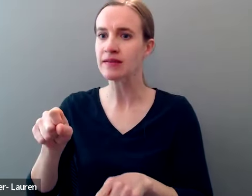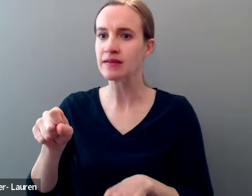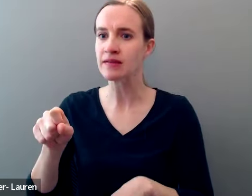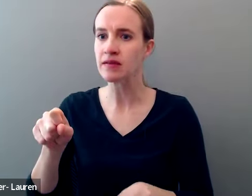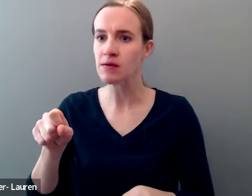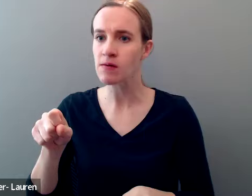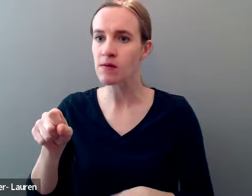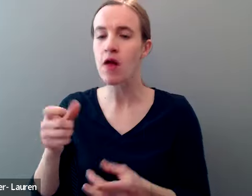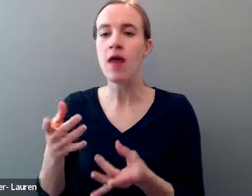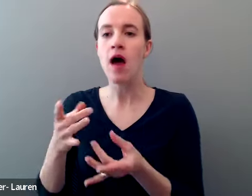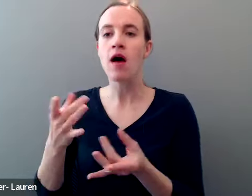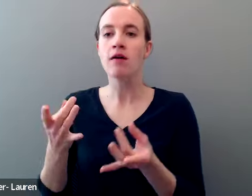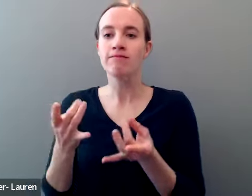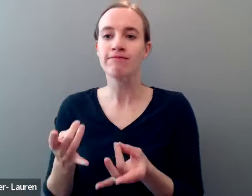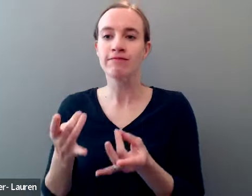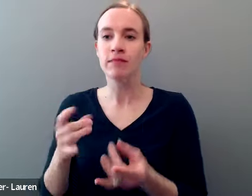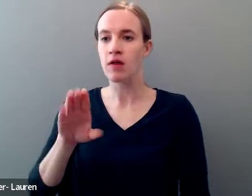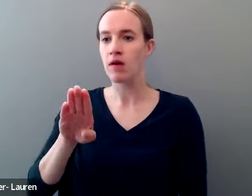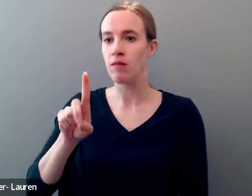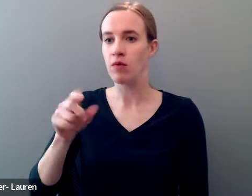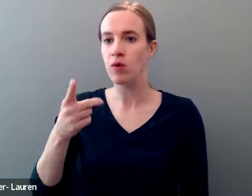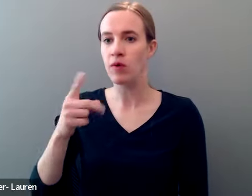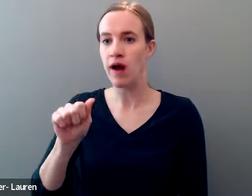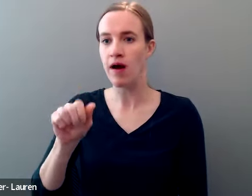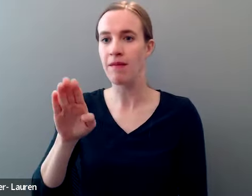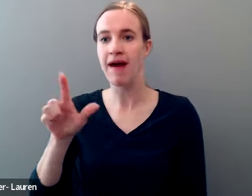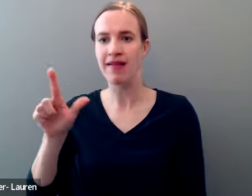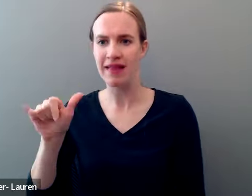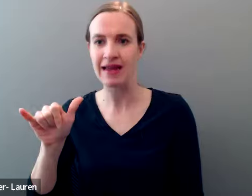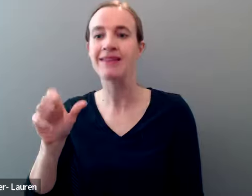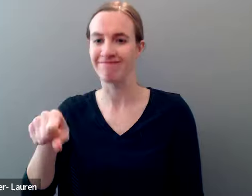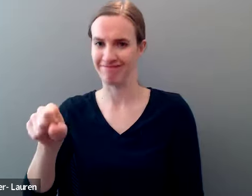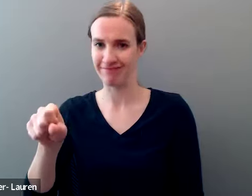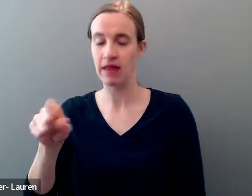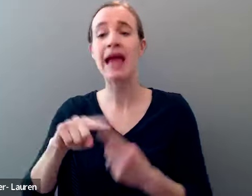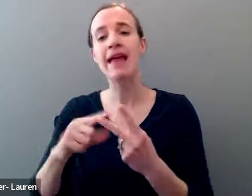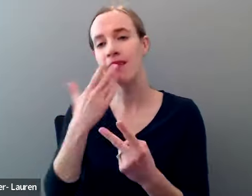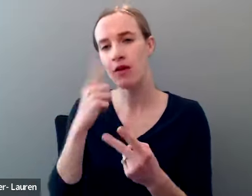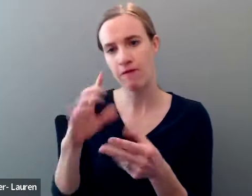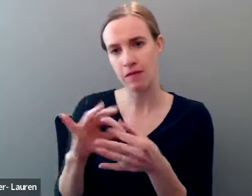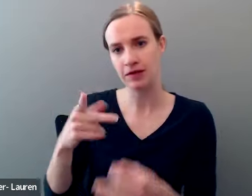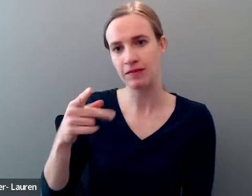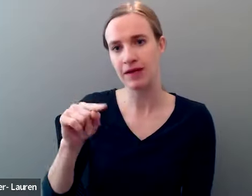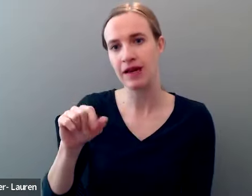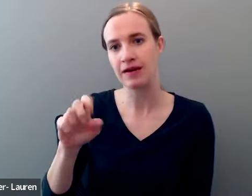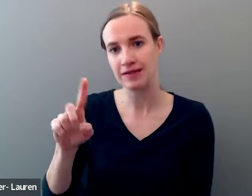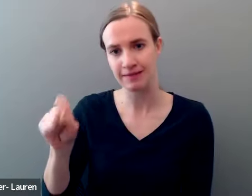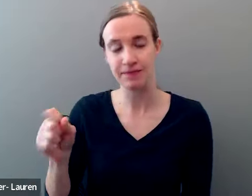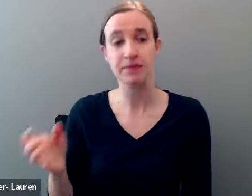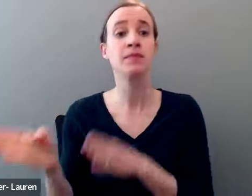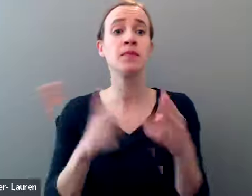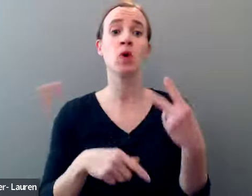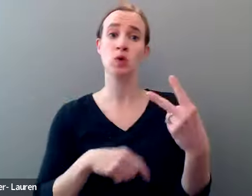you, Erica. And thank you, Sandra, for bringing up PTSD. And so understanding the sympathetic nervous system is the